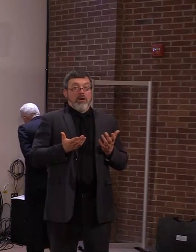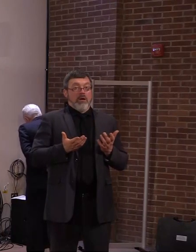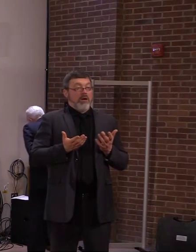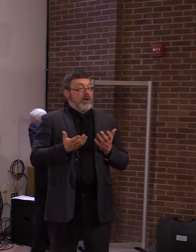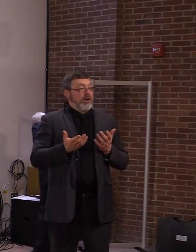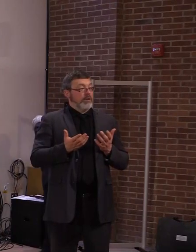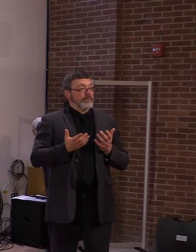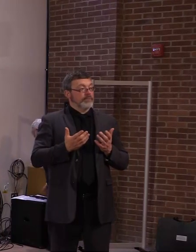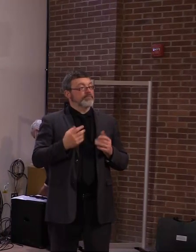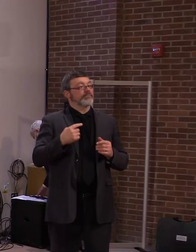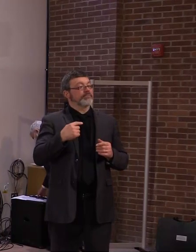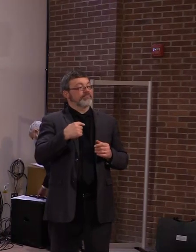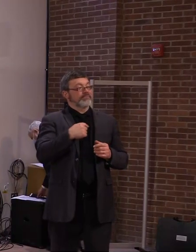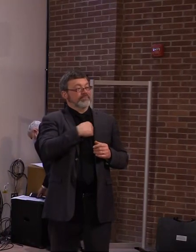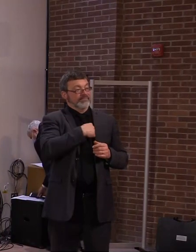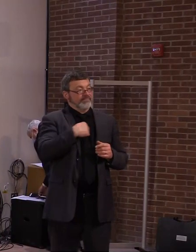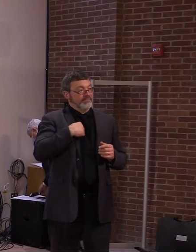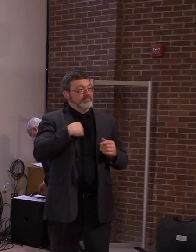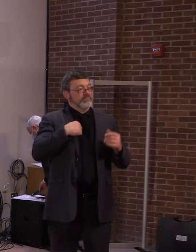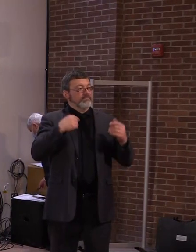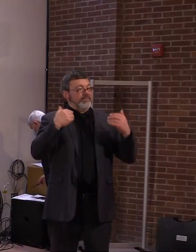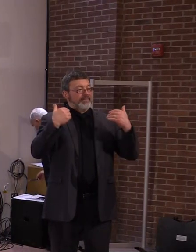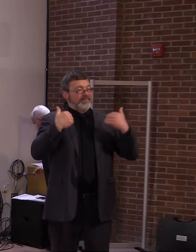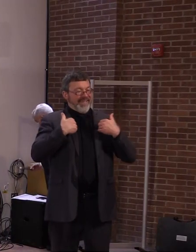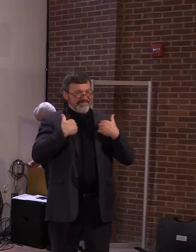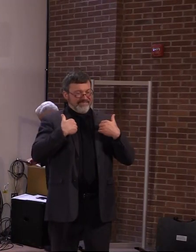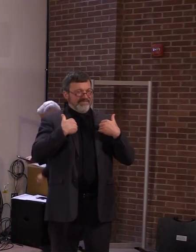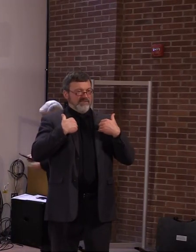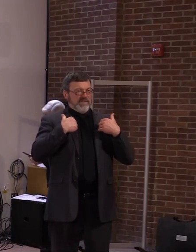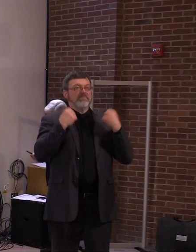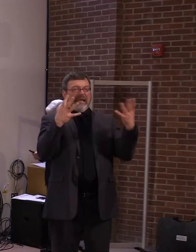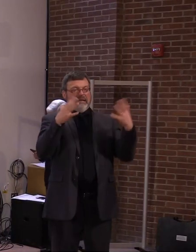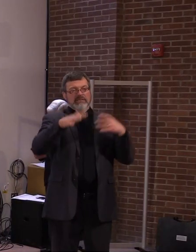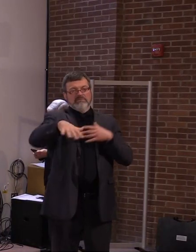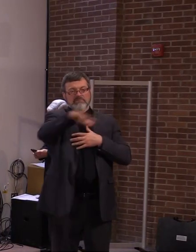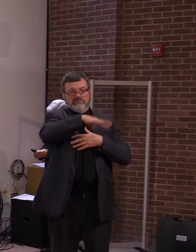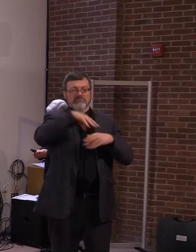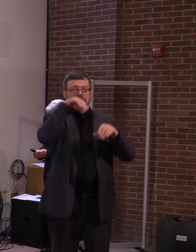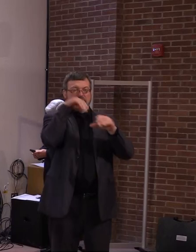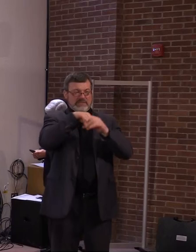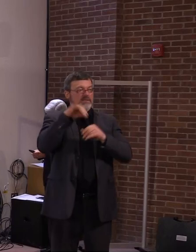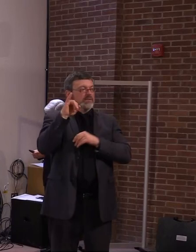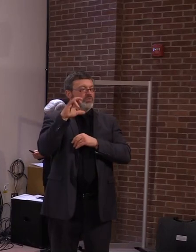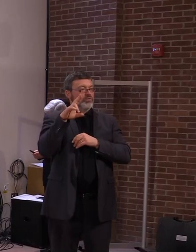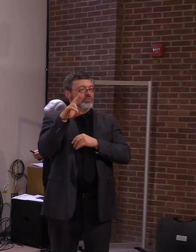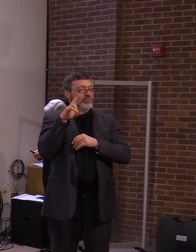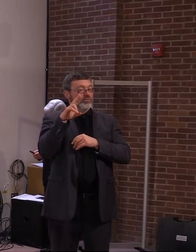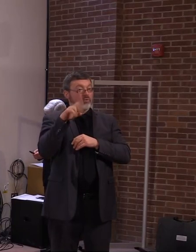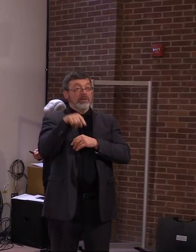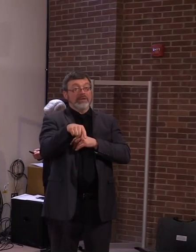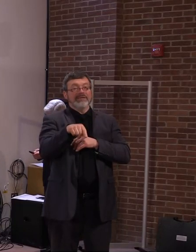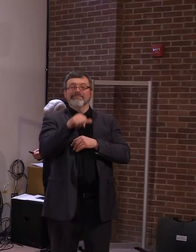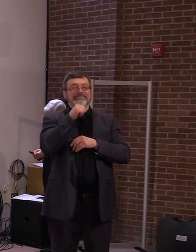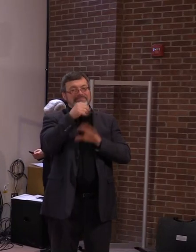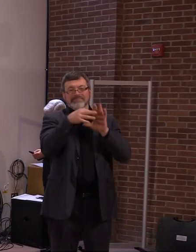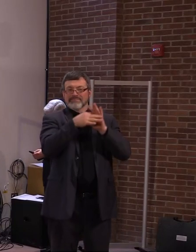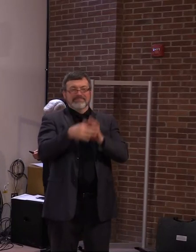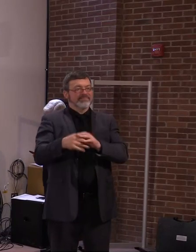we have so many patients in ICUs now that don't have COVID as well. We can't lose track of